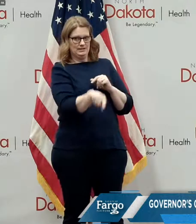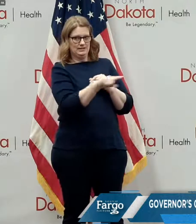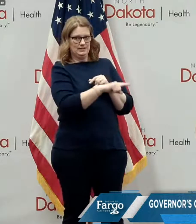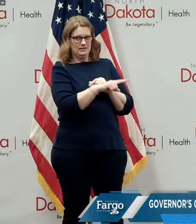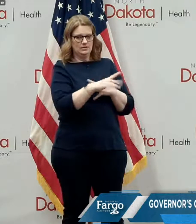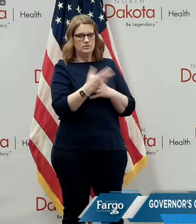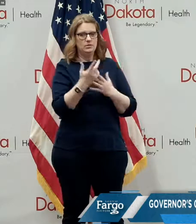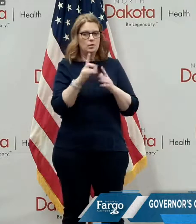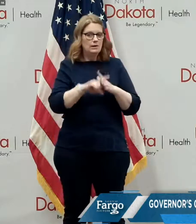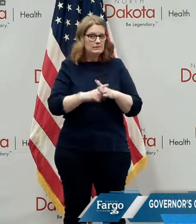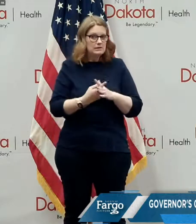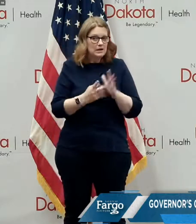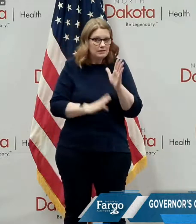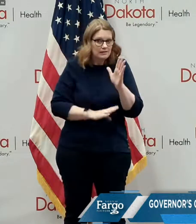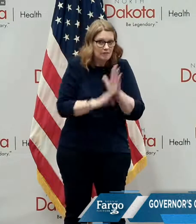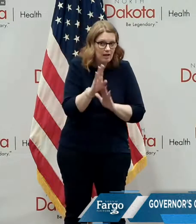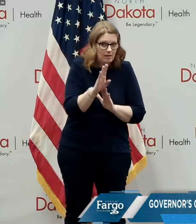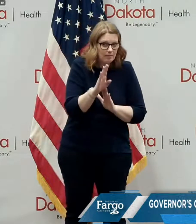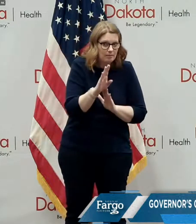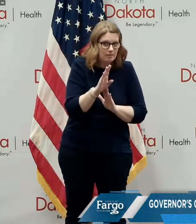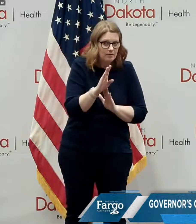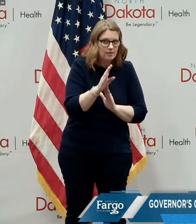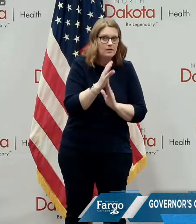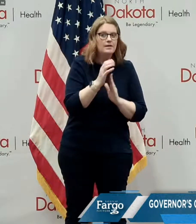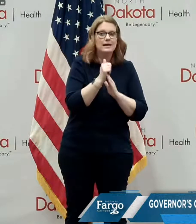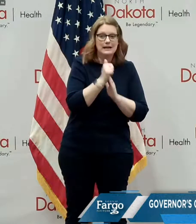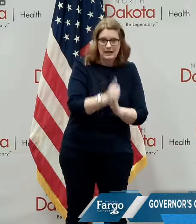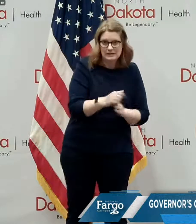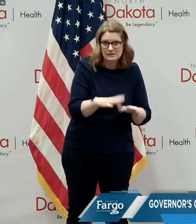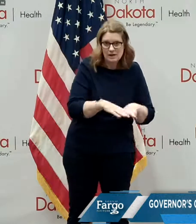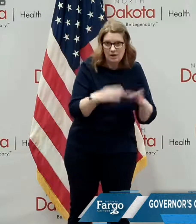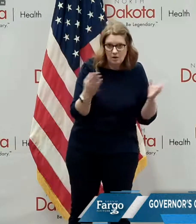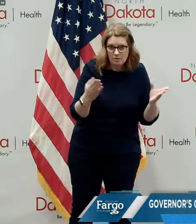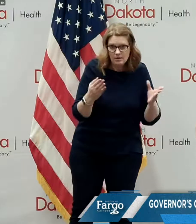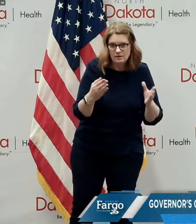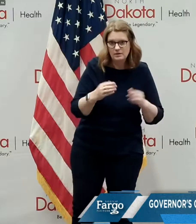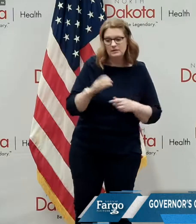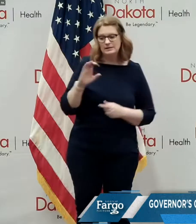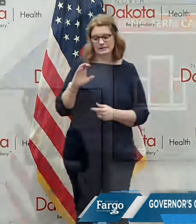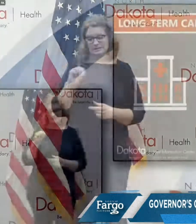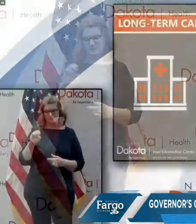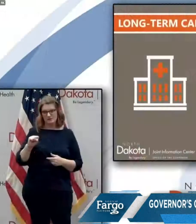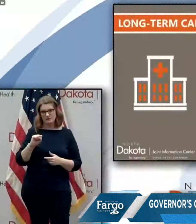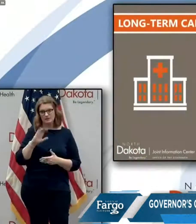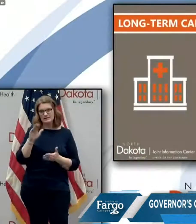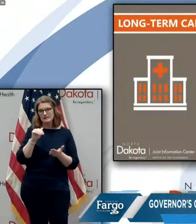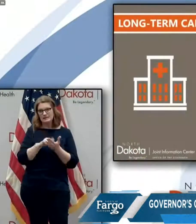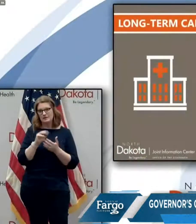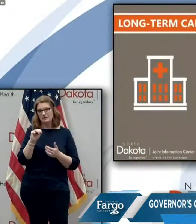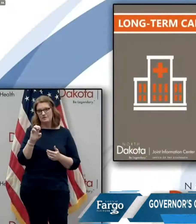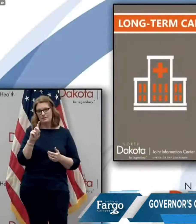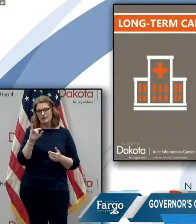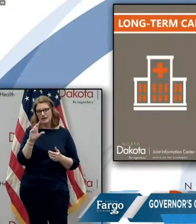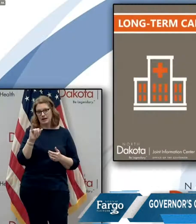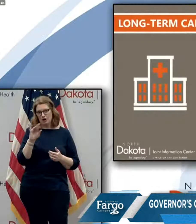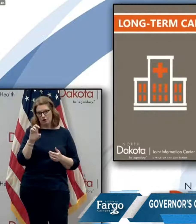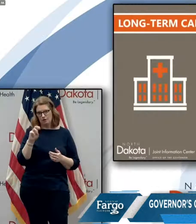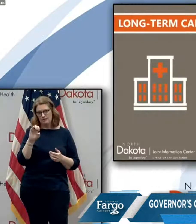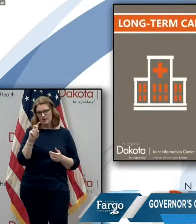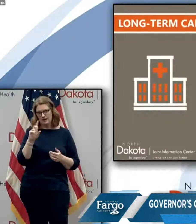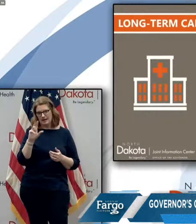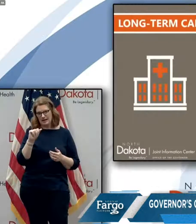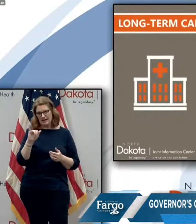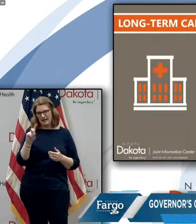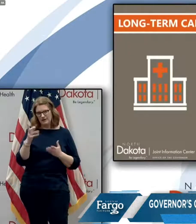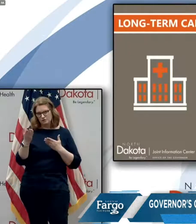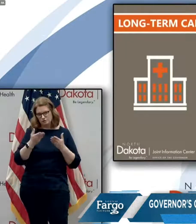for reopening in conjunction with the recommendation outlined by CMS, the Centers for Medicare and Medicaid Services,